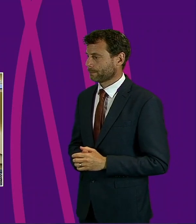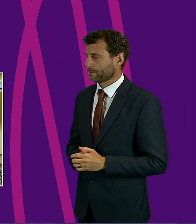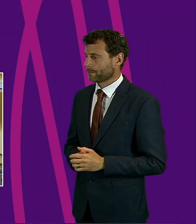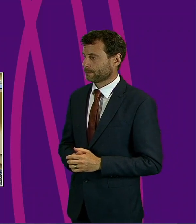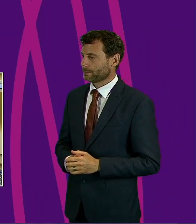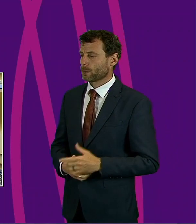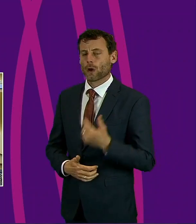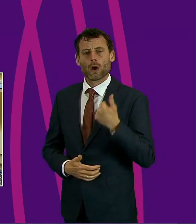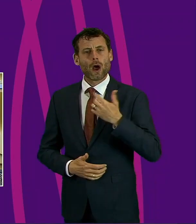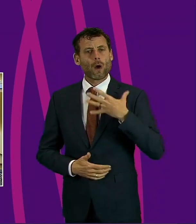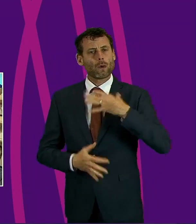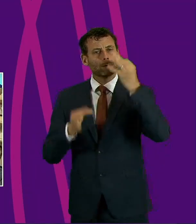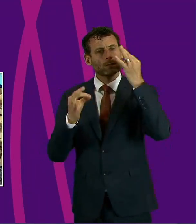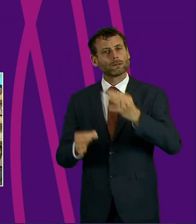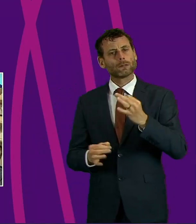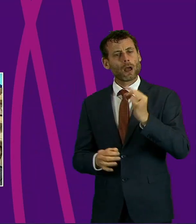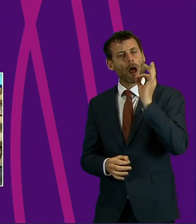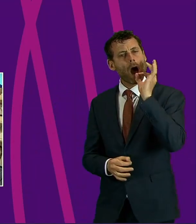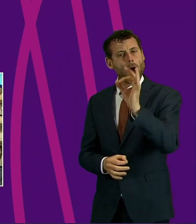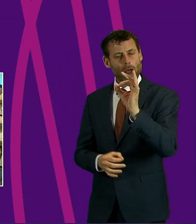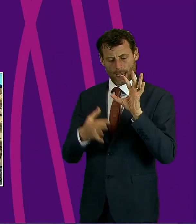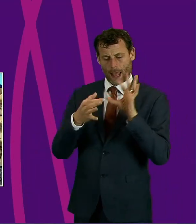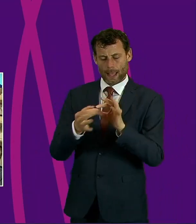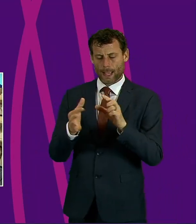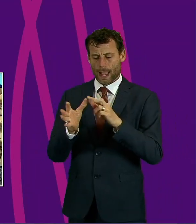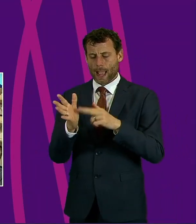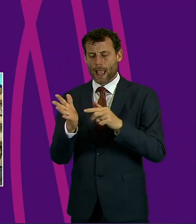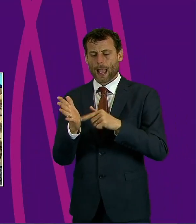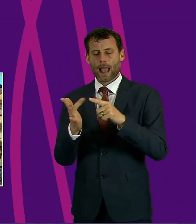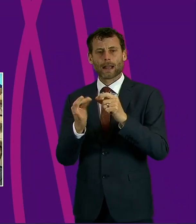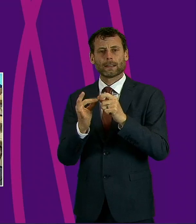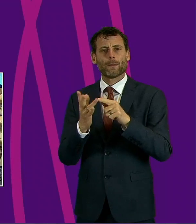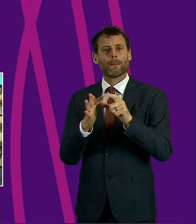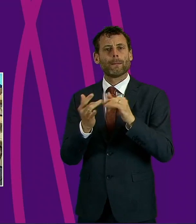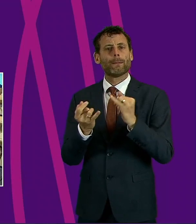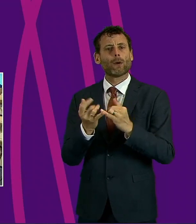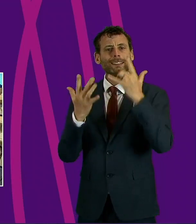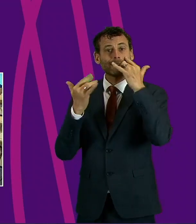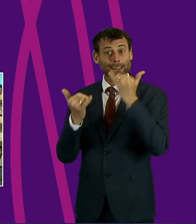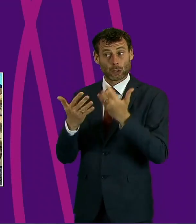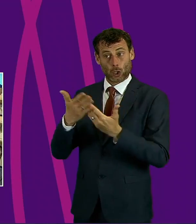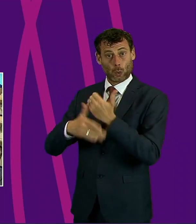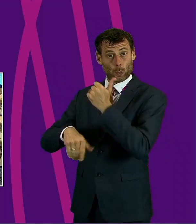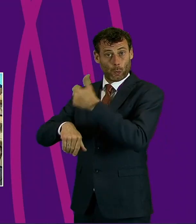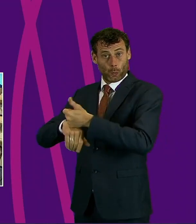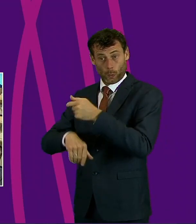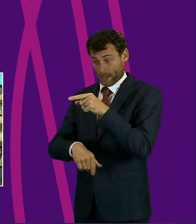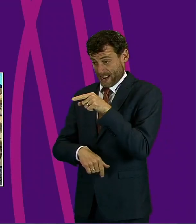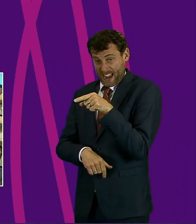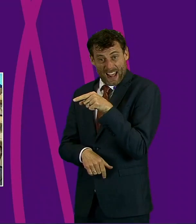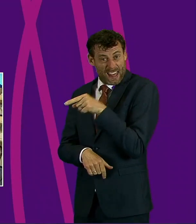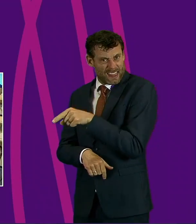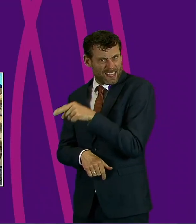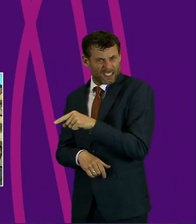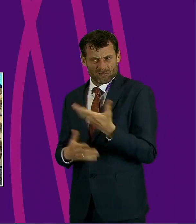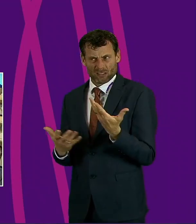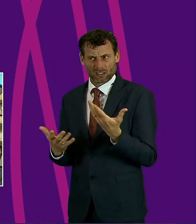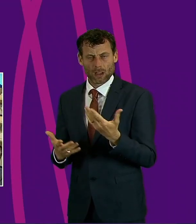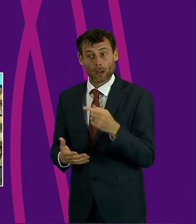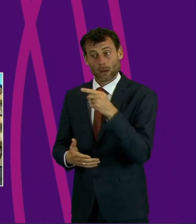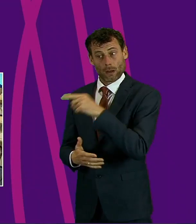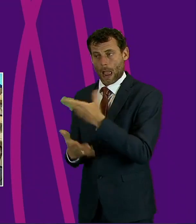Specifically ask about the new antibody test that is coming on board and ask what impact that will have in the testing,